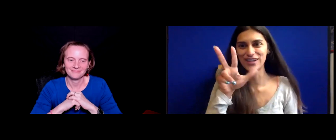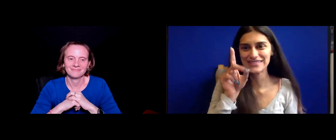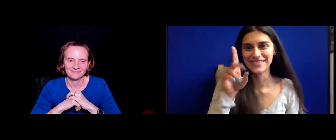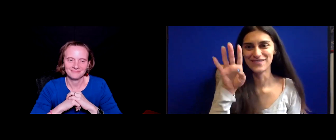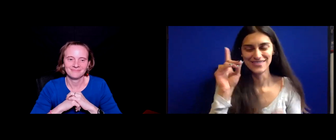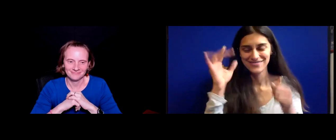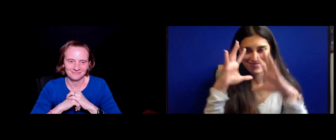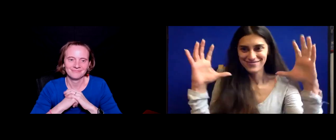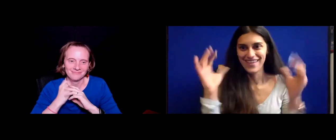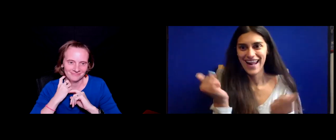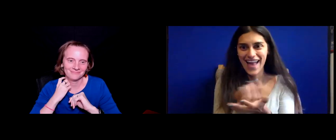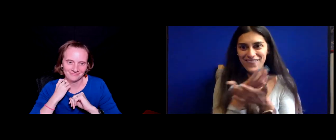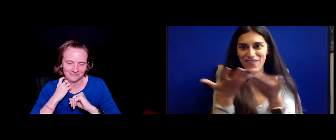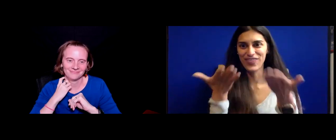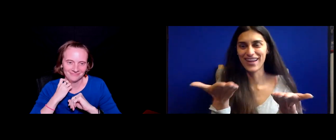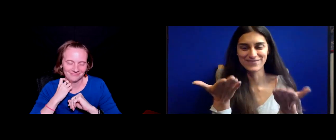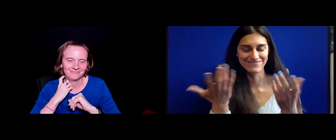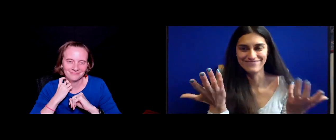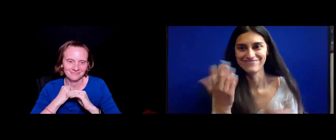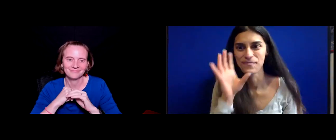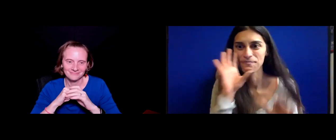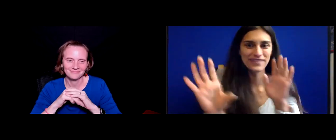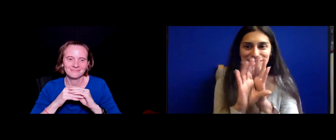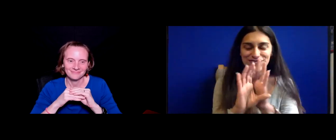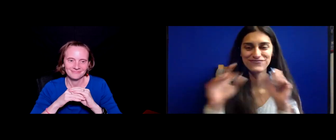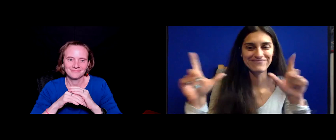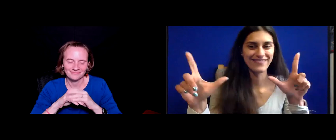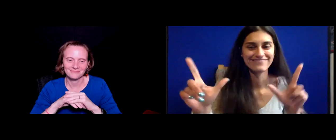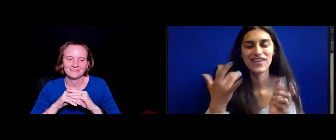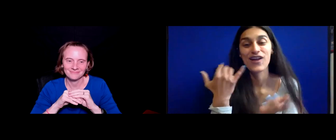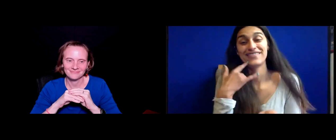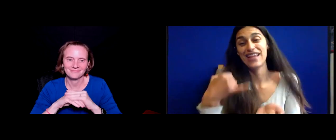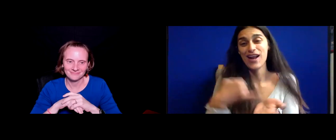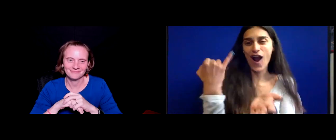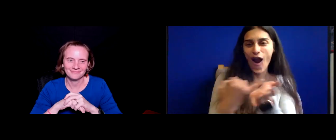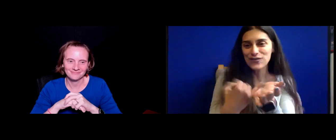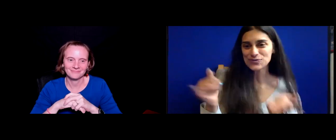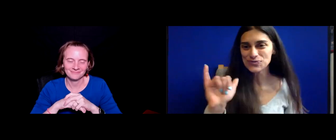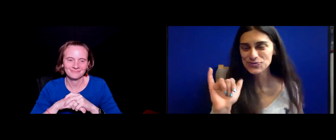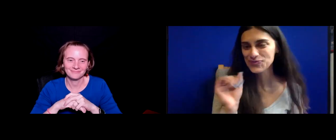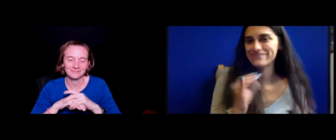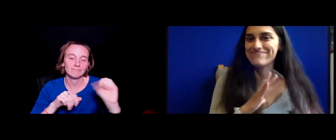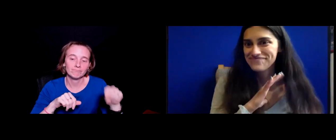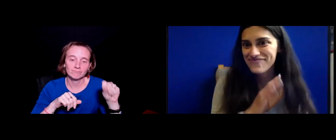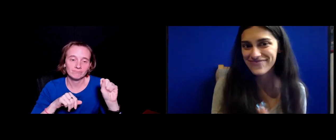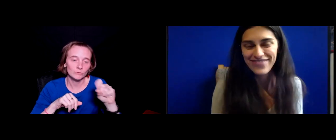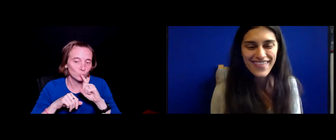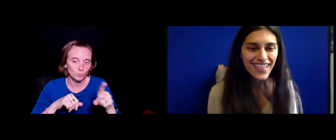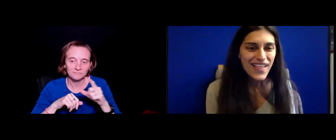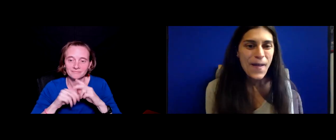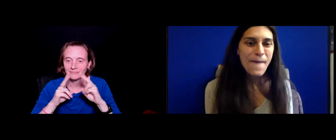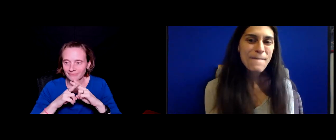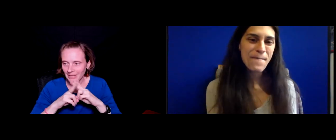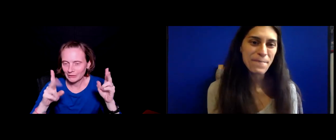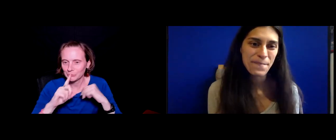vision. So everything is in 3 dimensions or 4 dimensions. It's right there. It's like painting a picture. It's like art